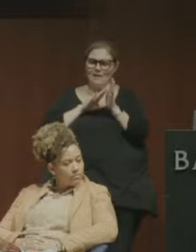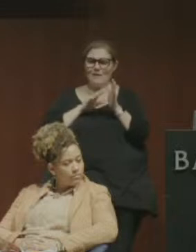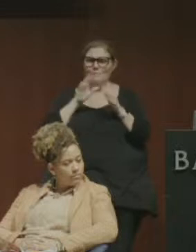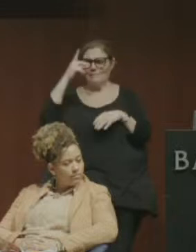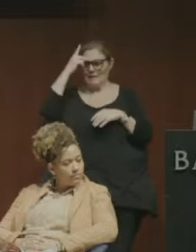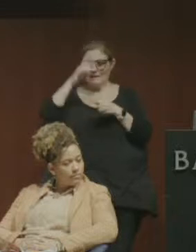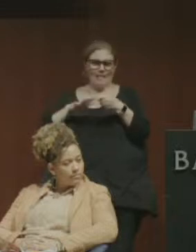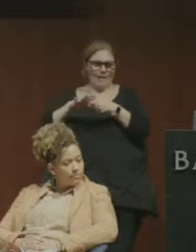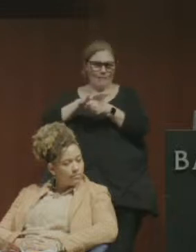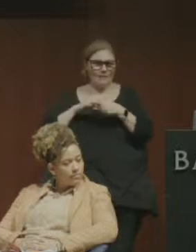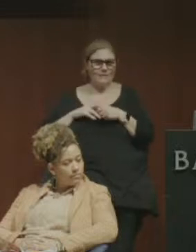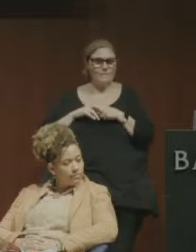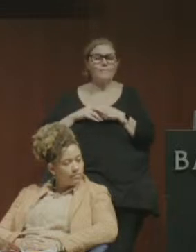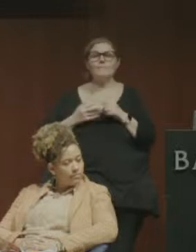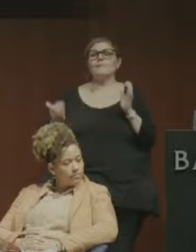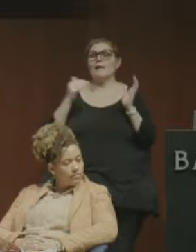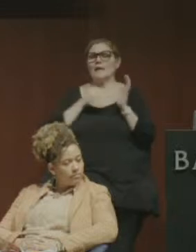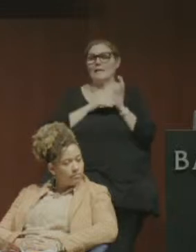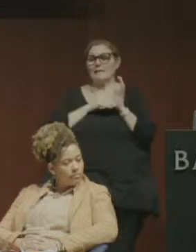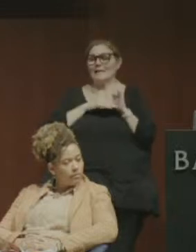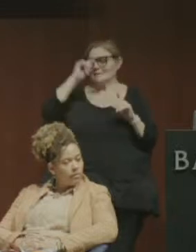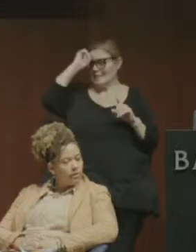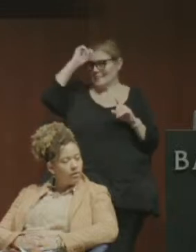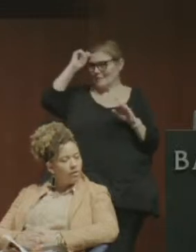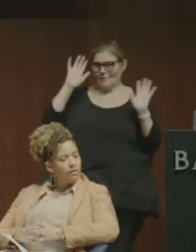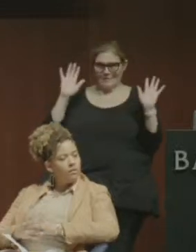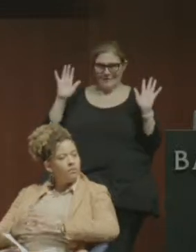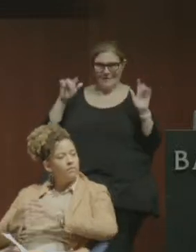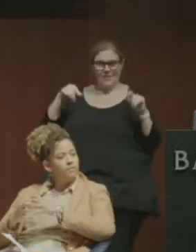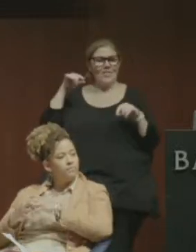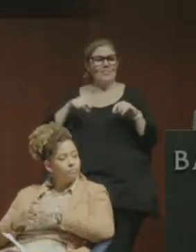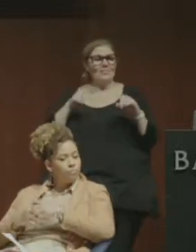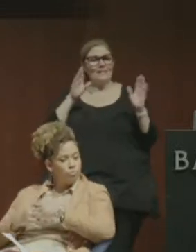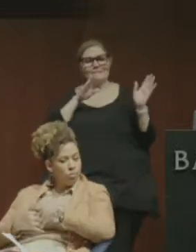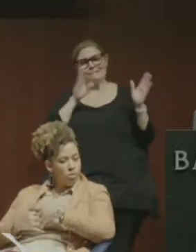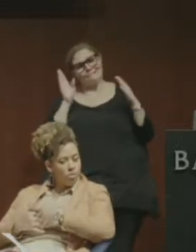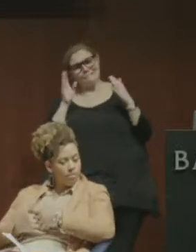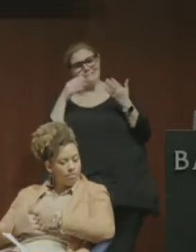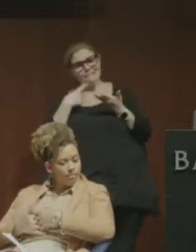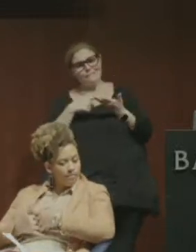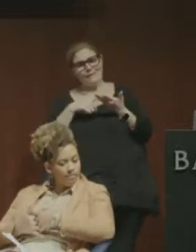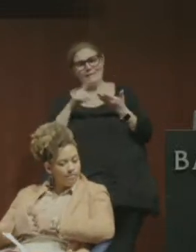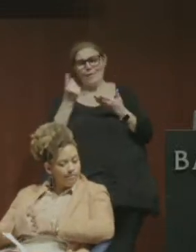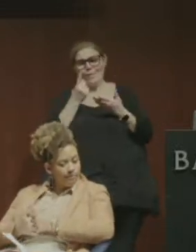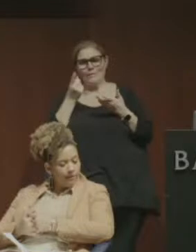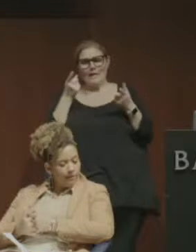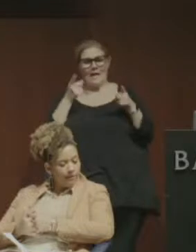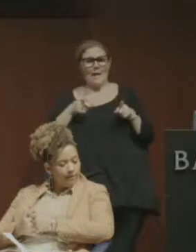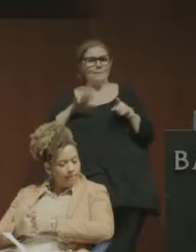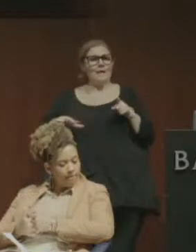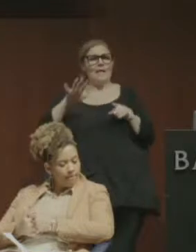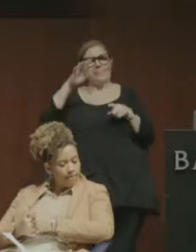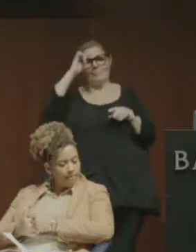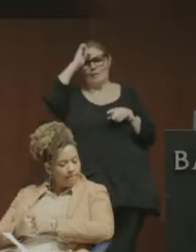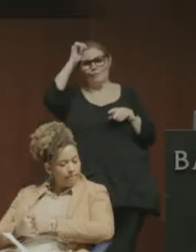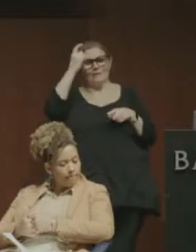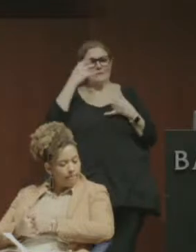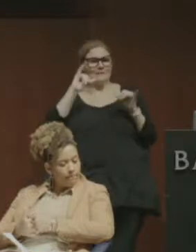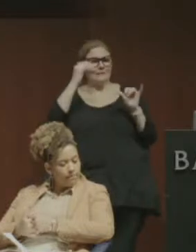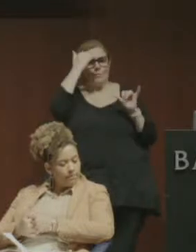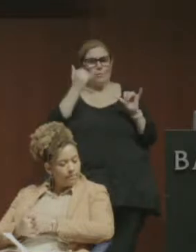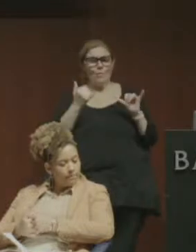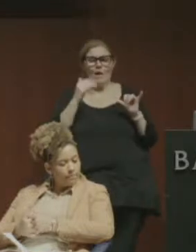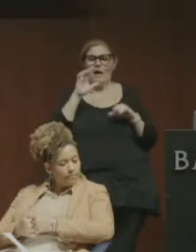unsettled region. And again, it's theoretical. This is a skewed debate that remains only in the realm of the theoretical,